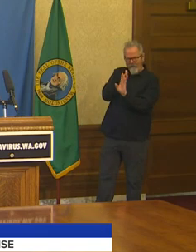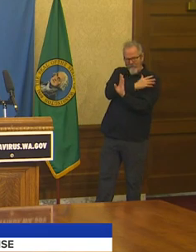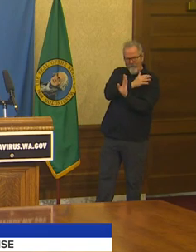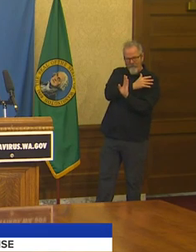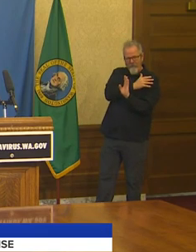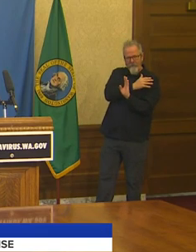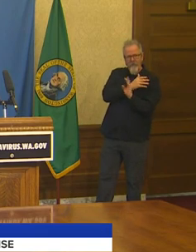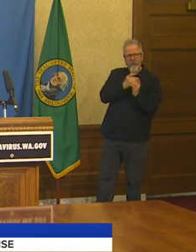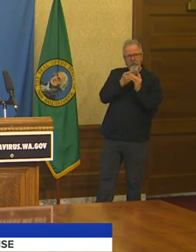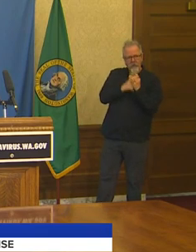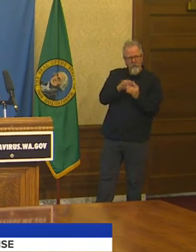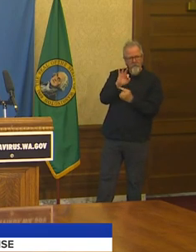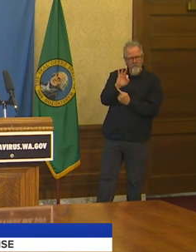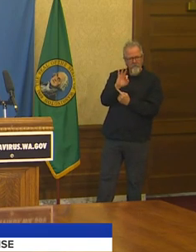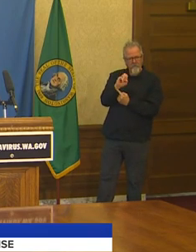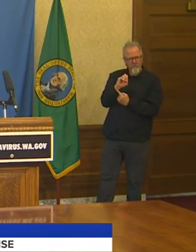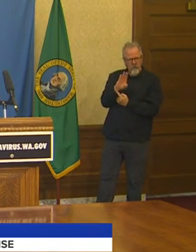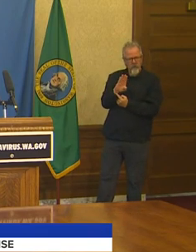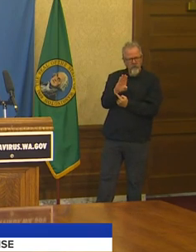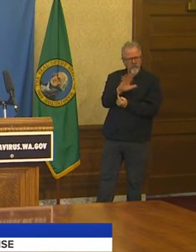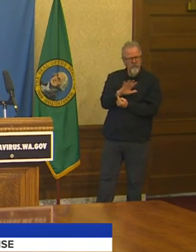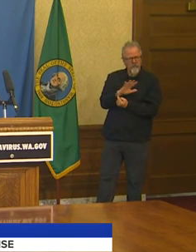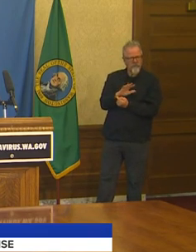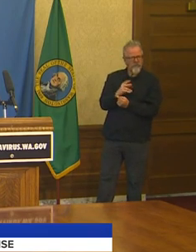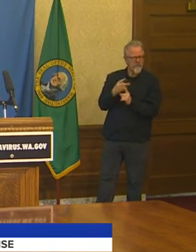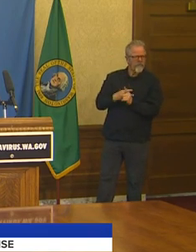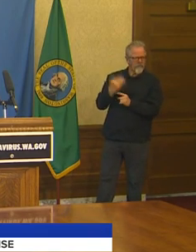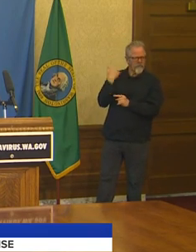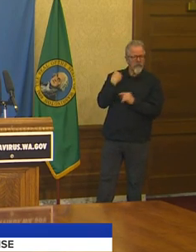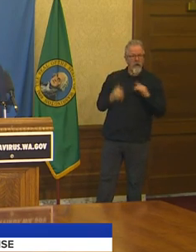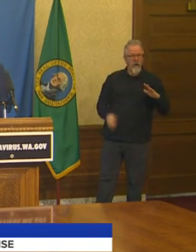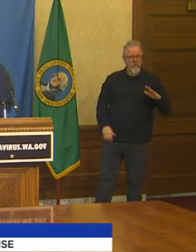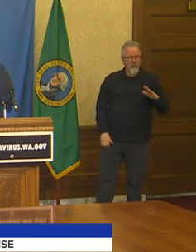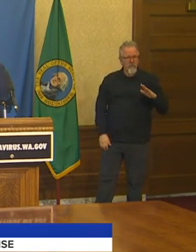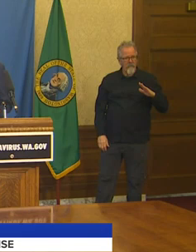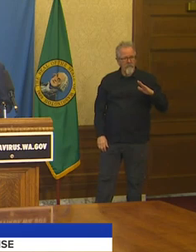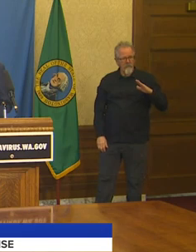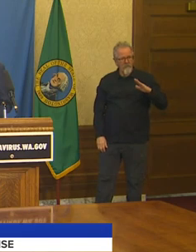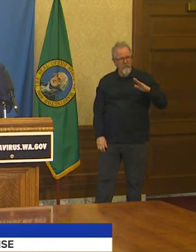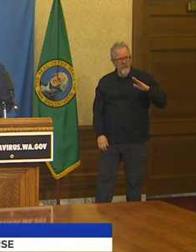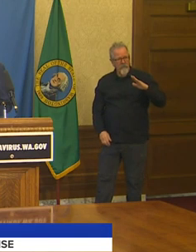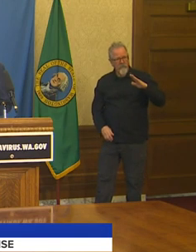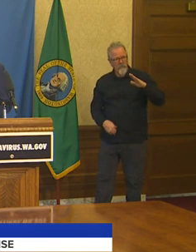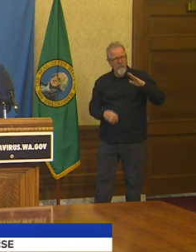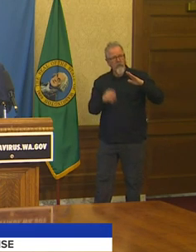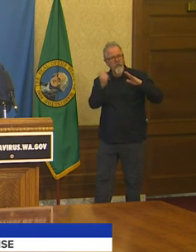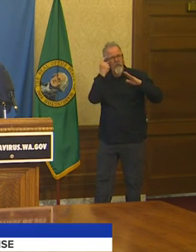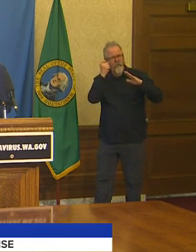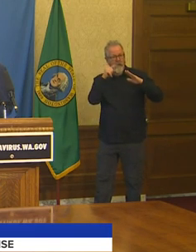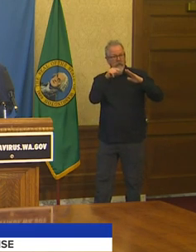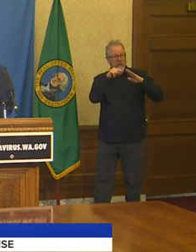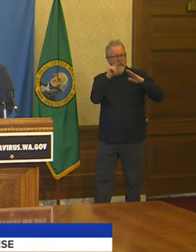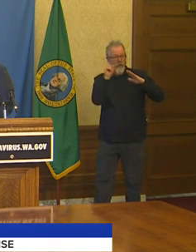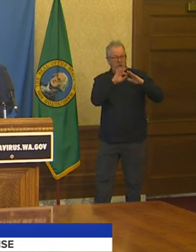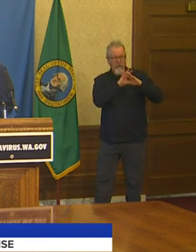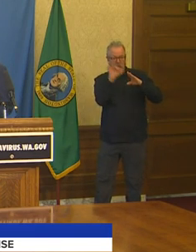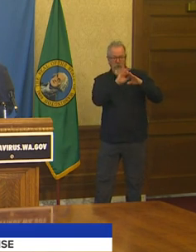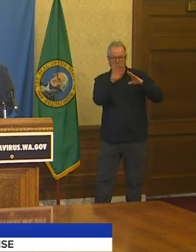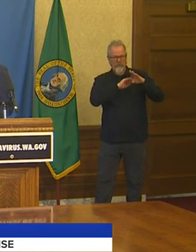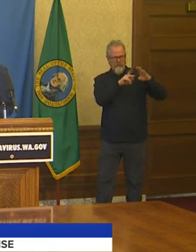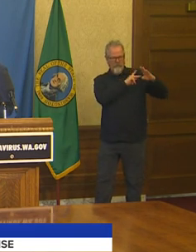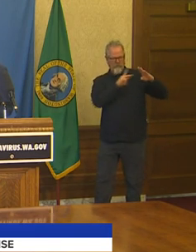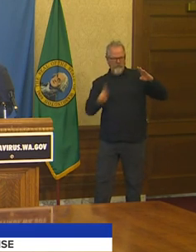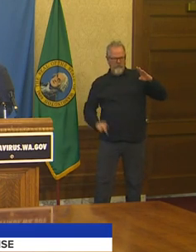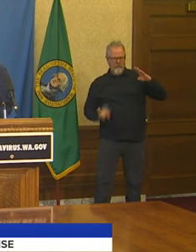in February. It shows the dates, and this is for King County. So this is not a statewide chart. This is for